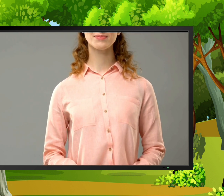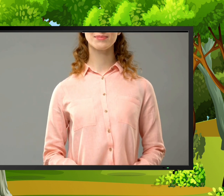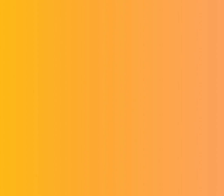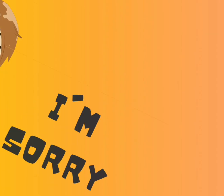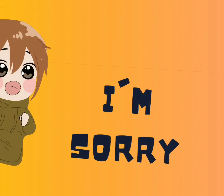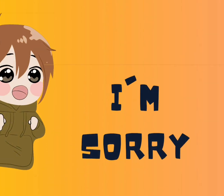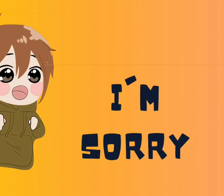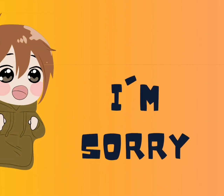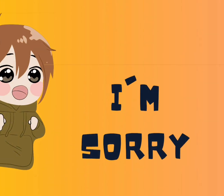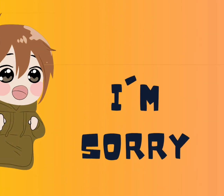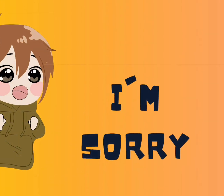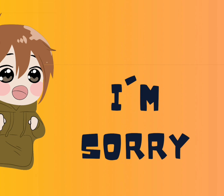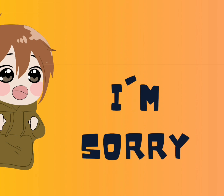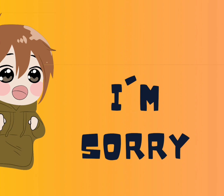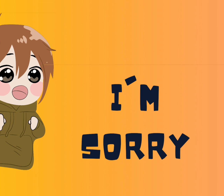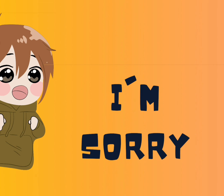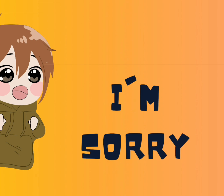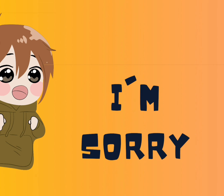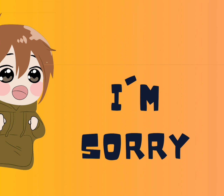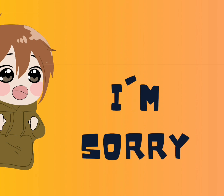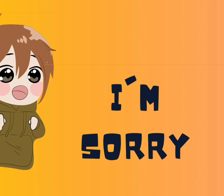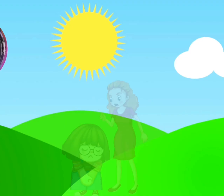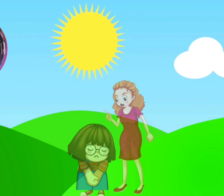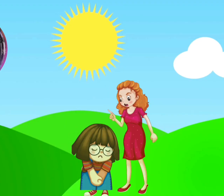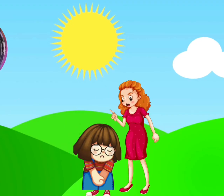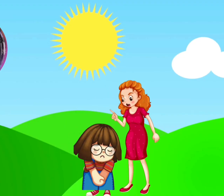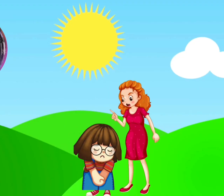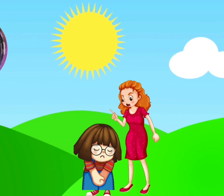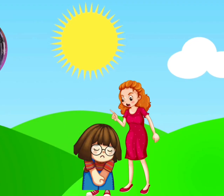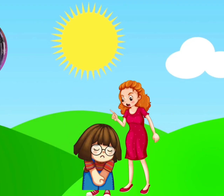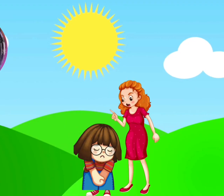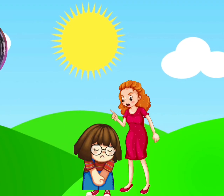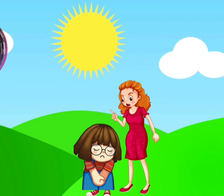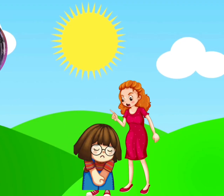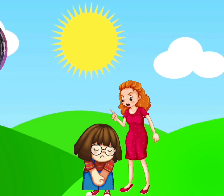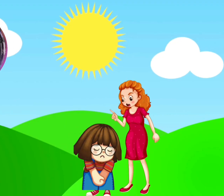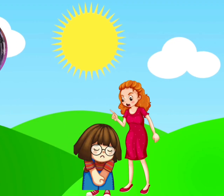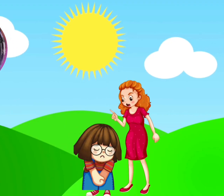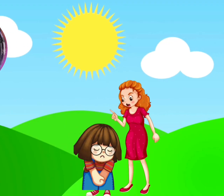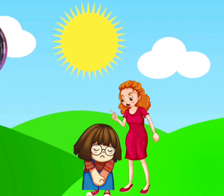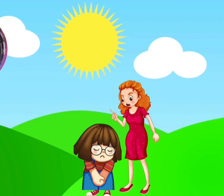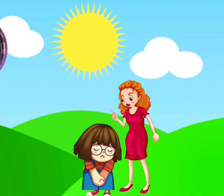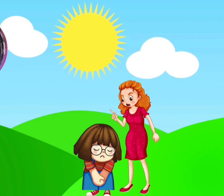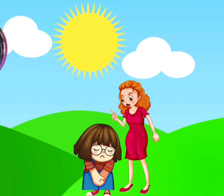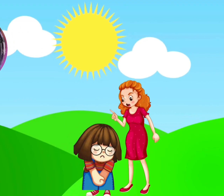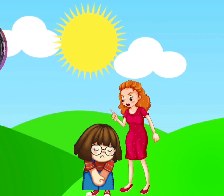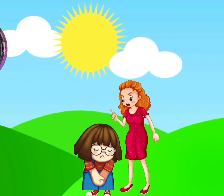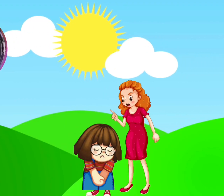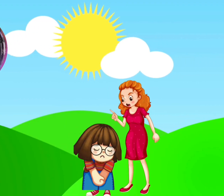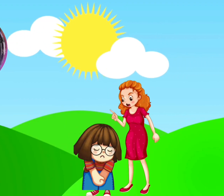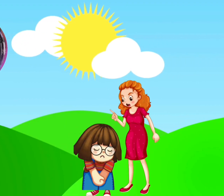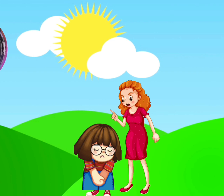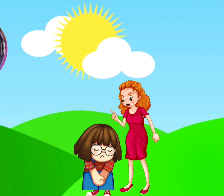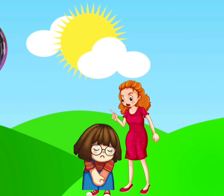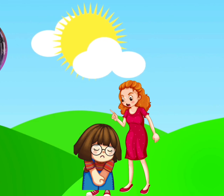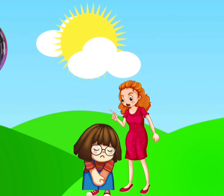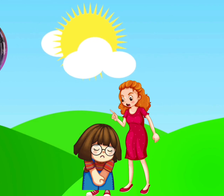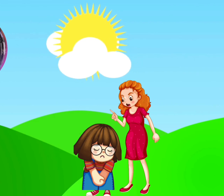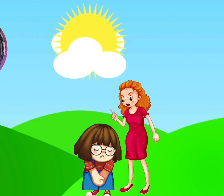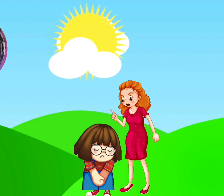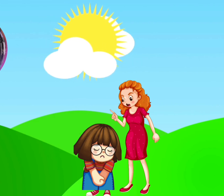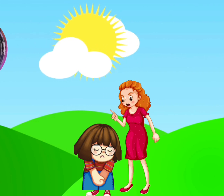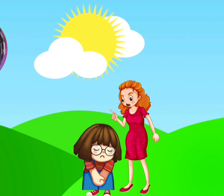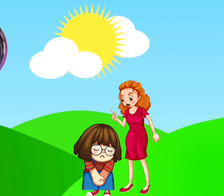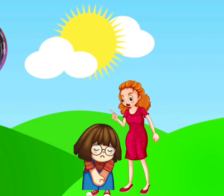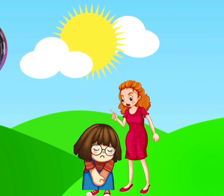When you've hurt someone's feelings, you need to say, I'm sorry. To sign sorry, we